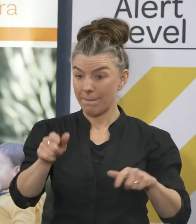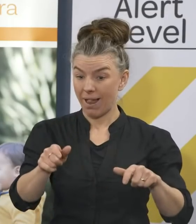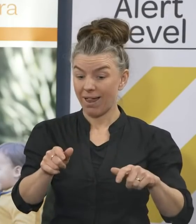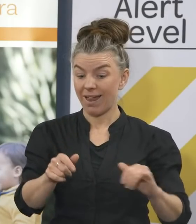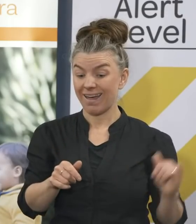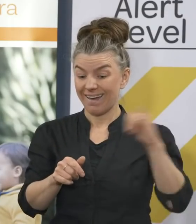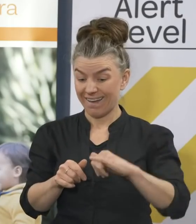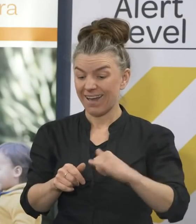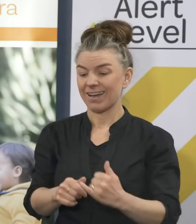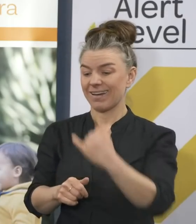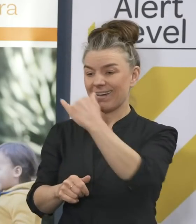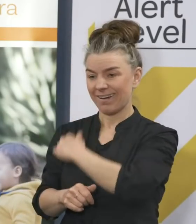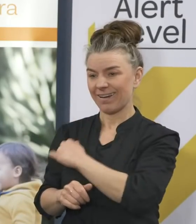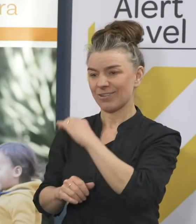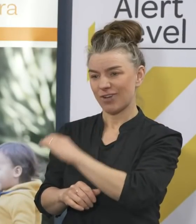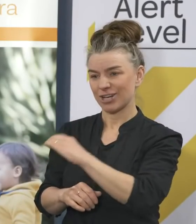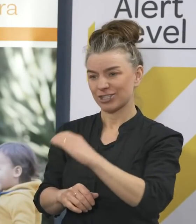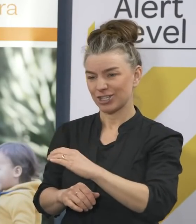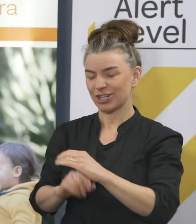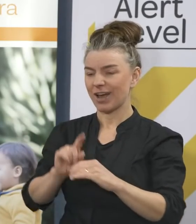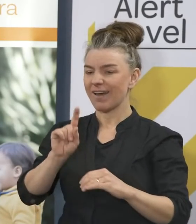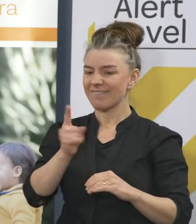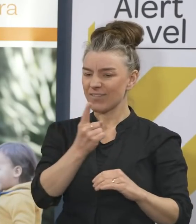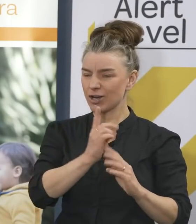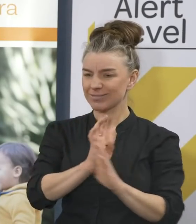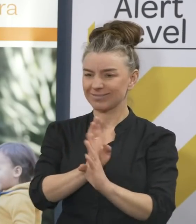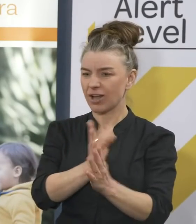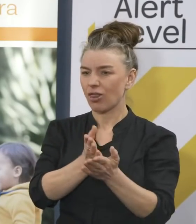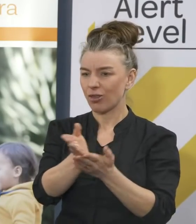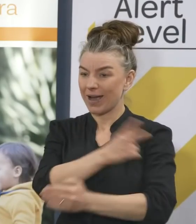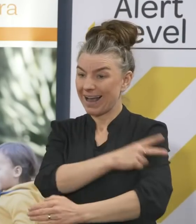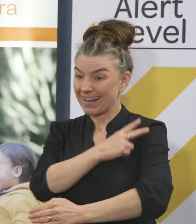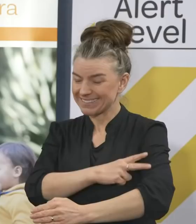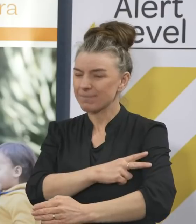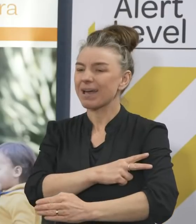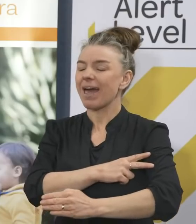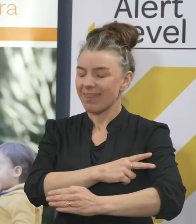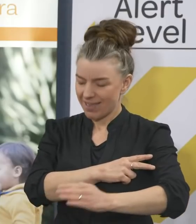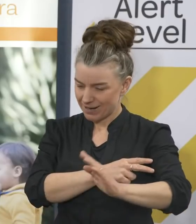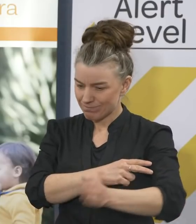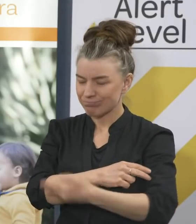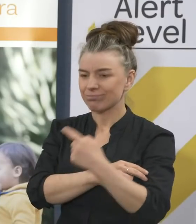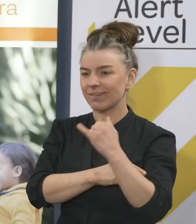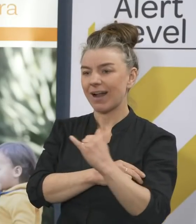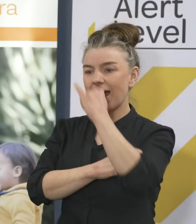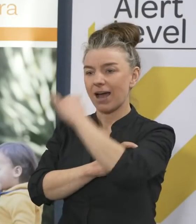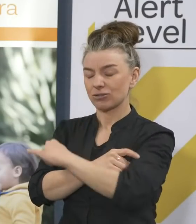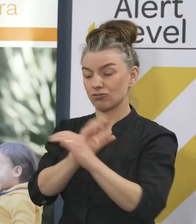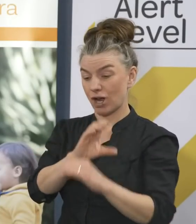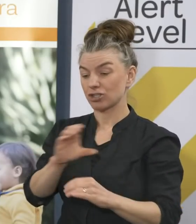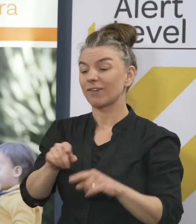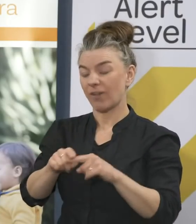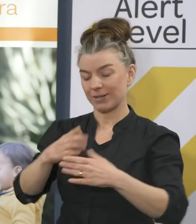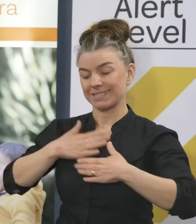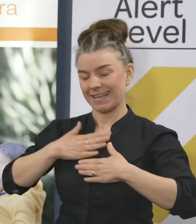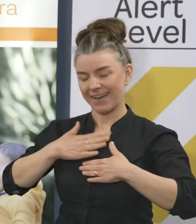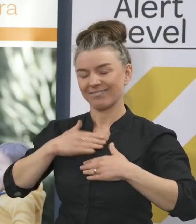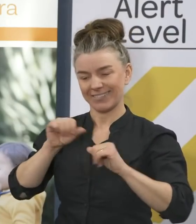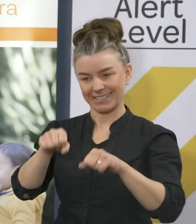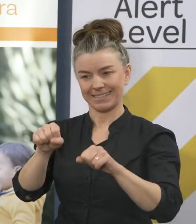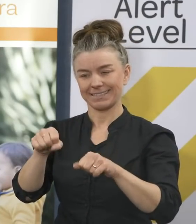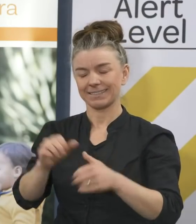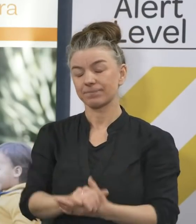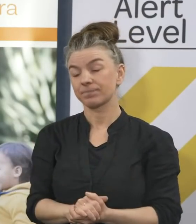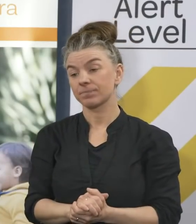diverted down to Christchurch after they had been processed internationally. Yes, very safe protocols followed for that transfer down to Christchurch. Of course,